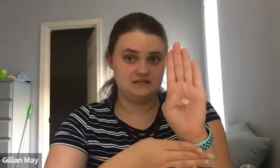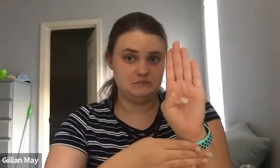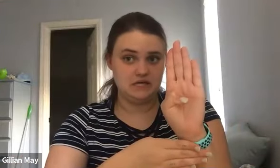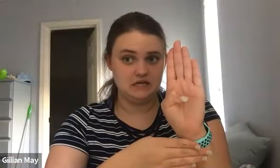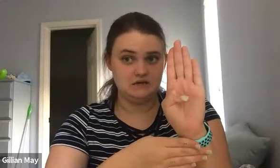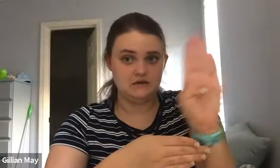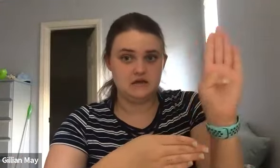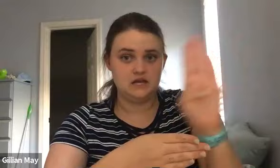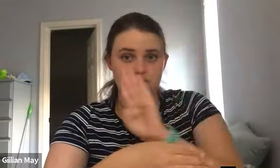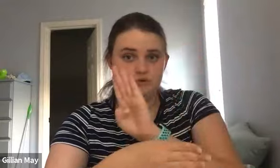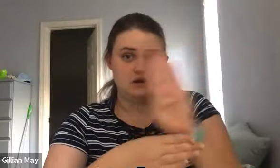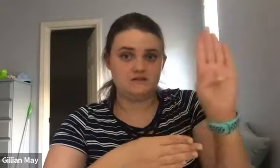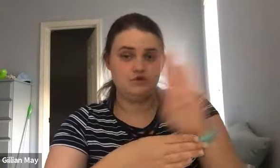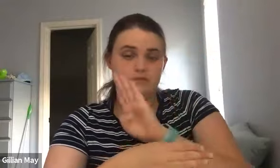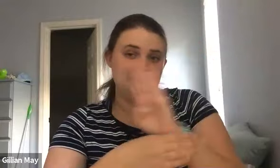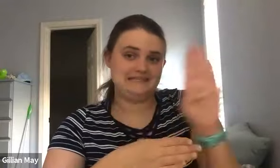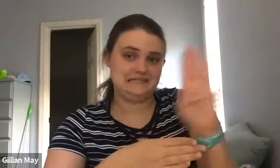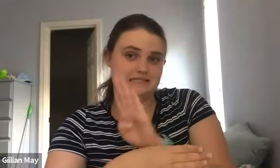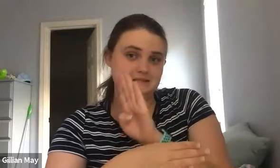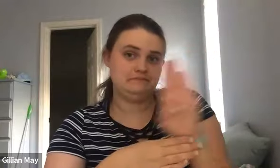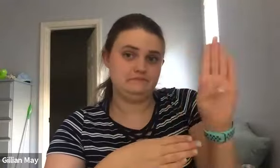a B, and you go back and forth. Business.